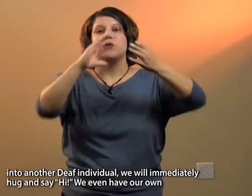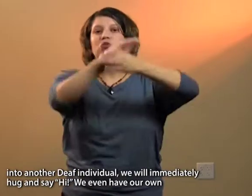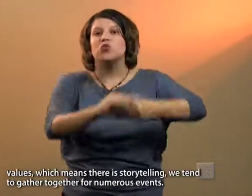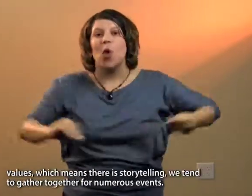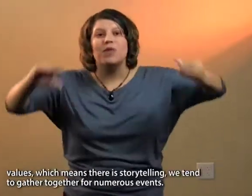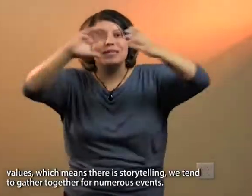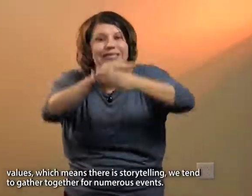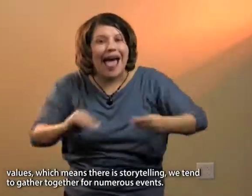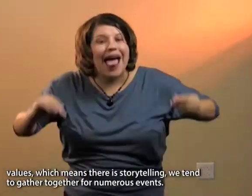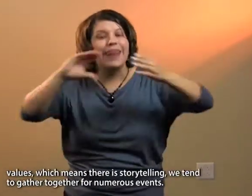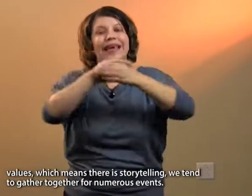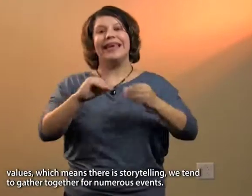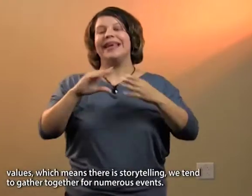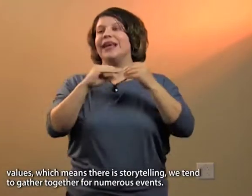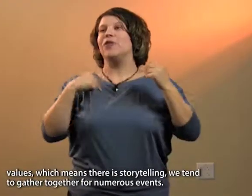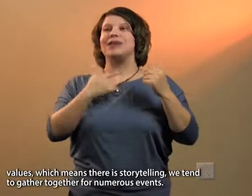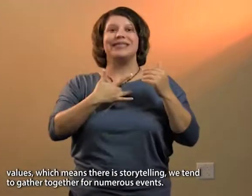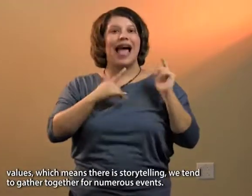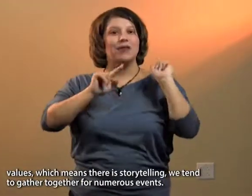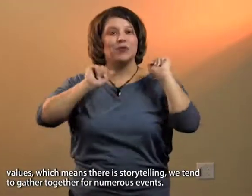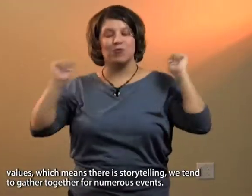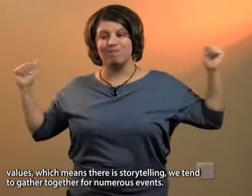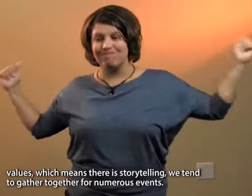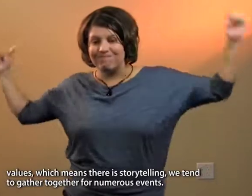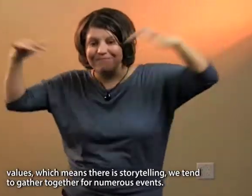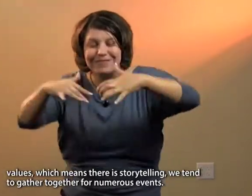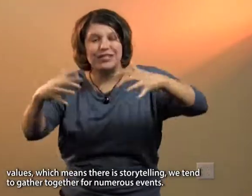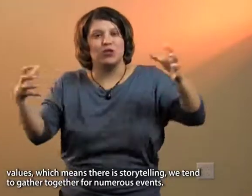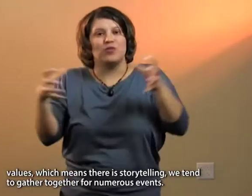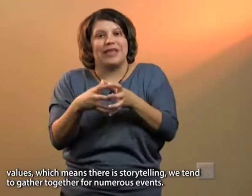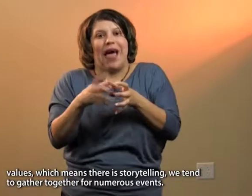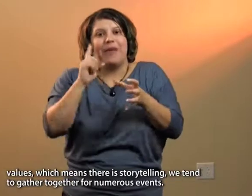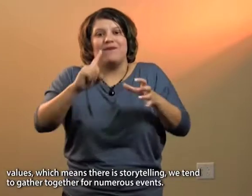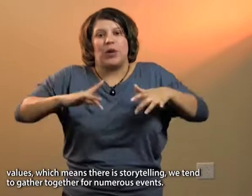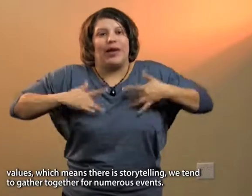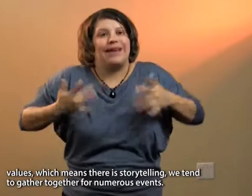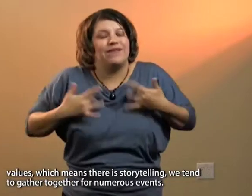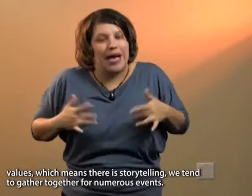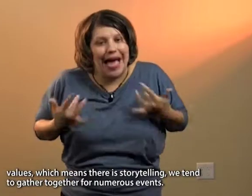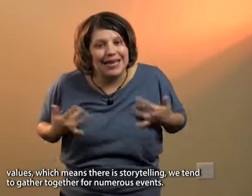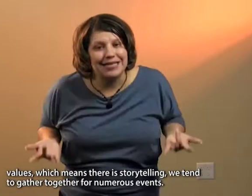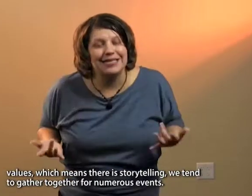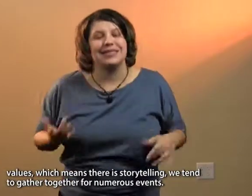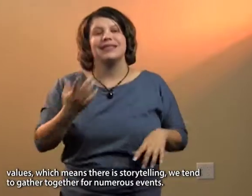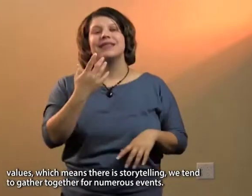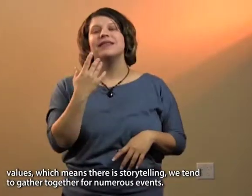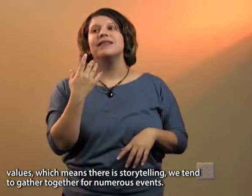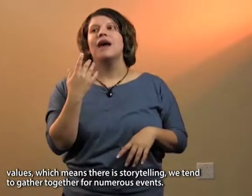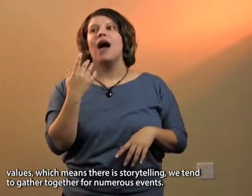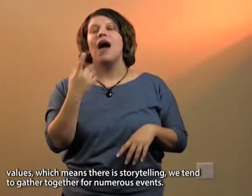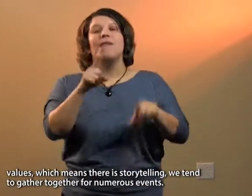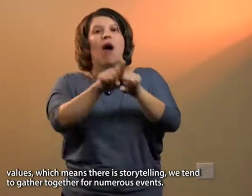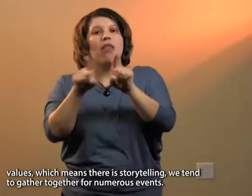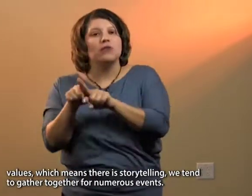values which means there's storytelling we tend to gather together for numerous events